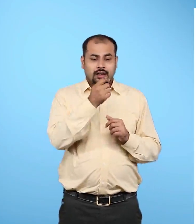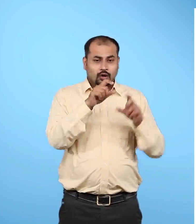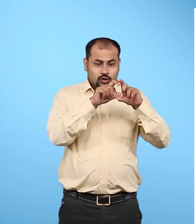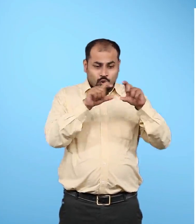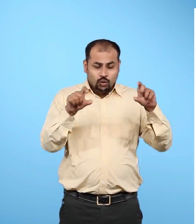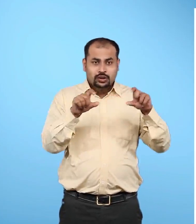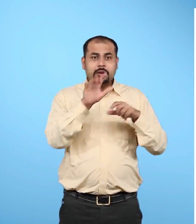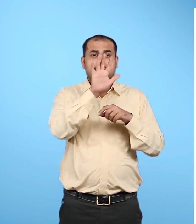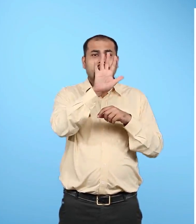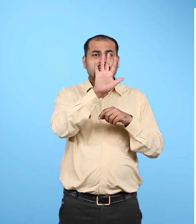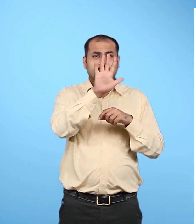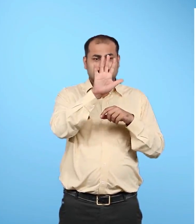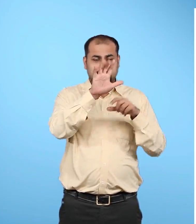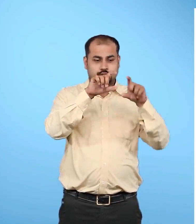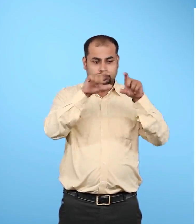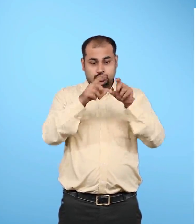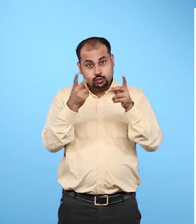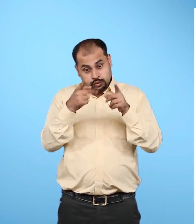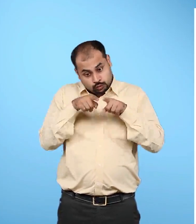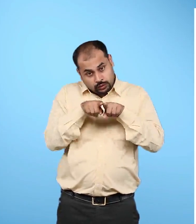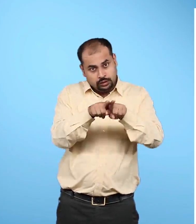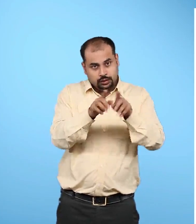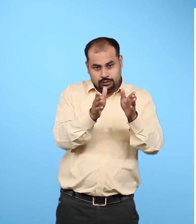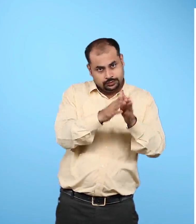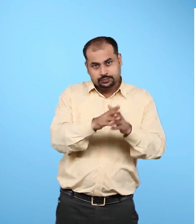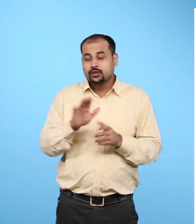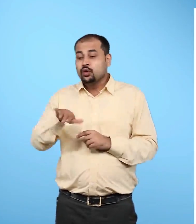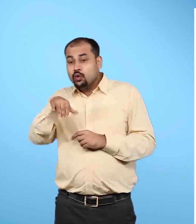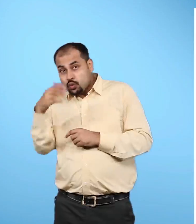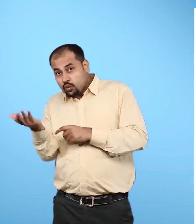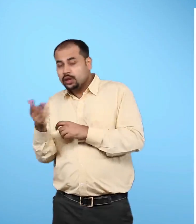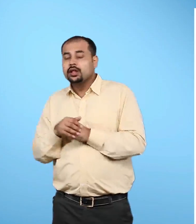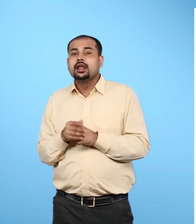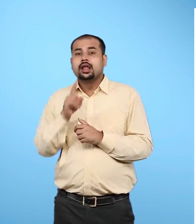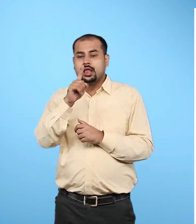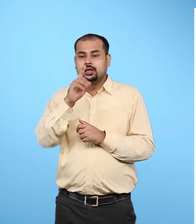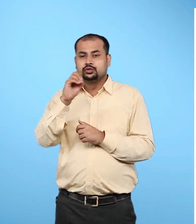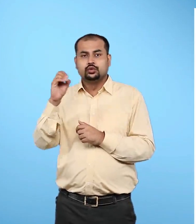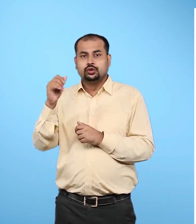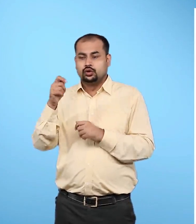Two 5-rupee notes together or a 100-rupee note?